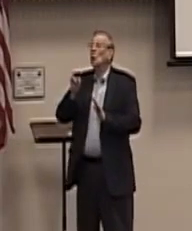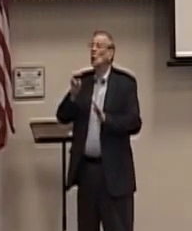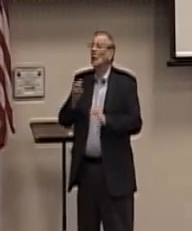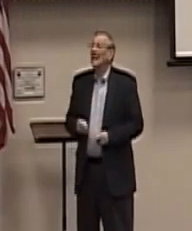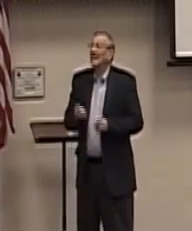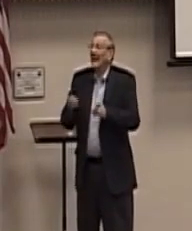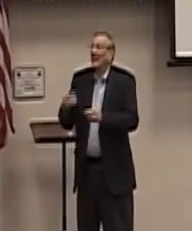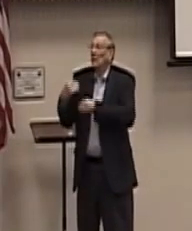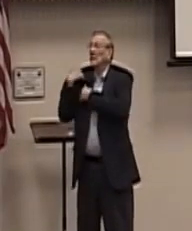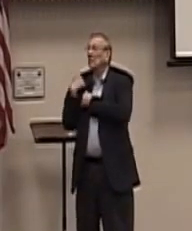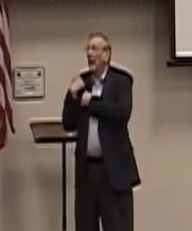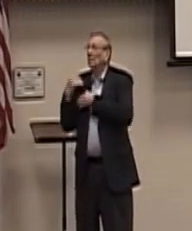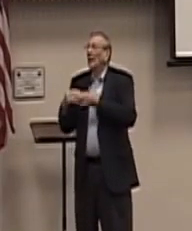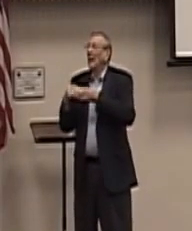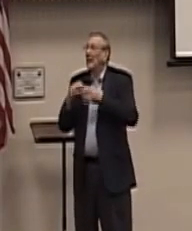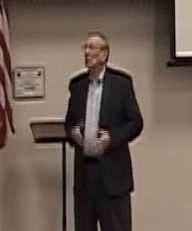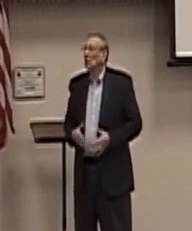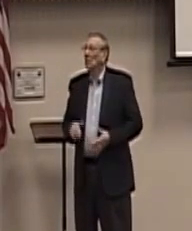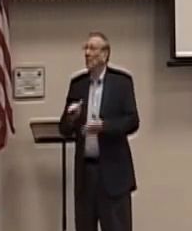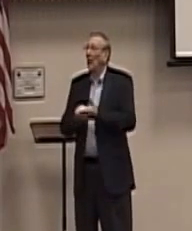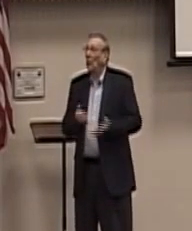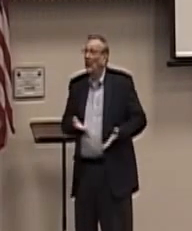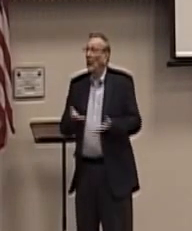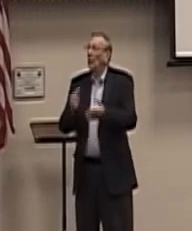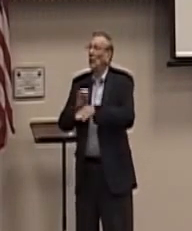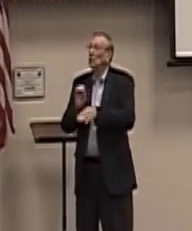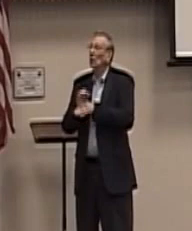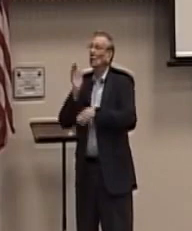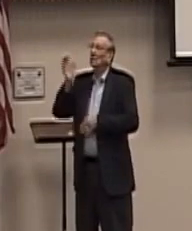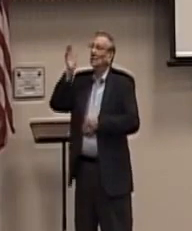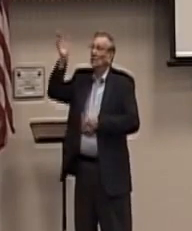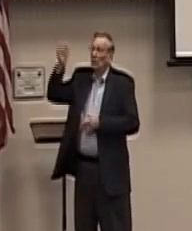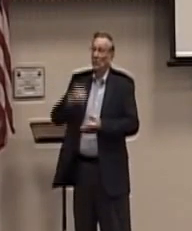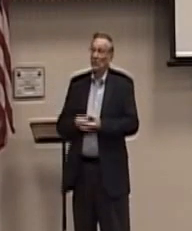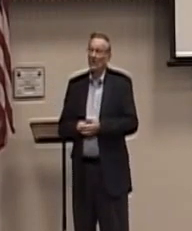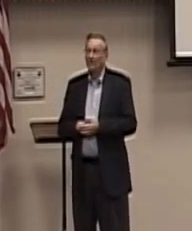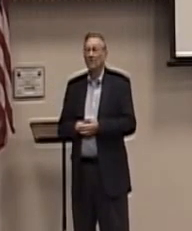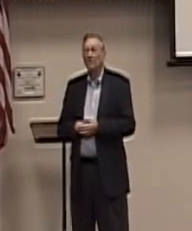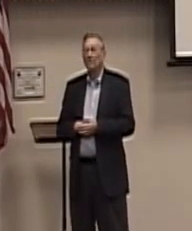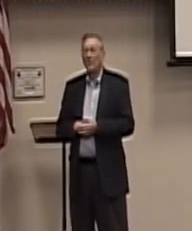dedicated, responsible leadership that will carry that church on into the future.